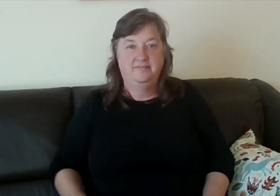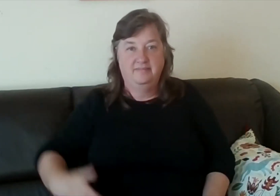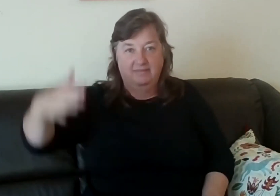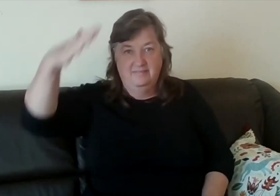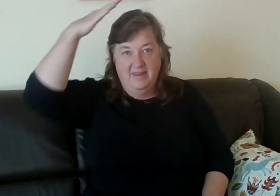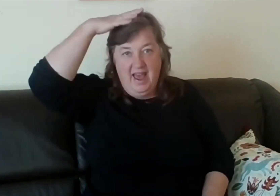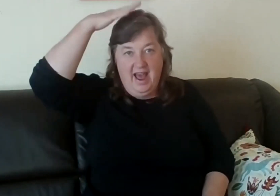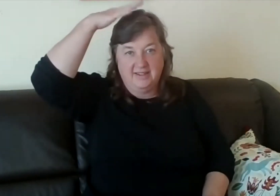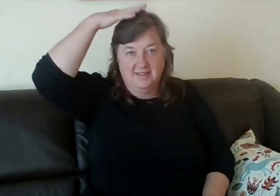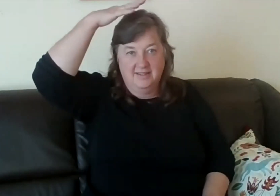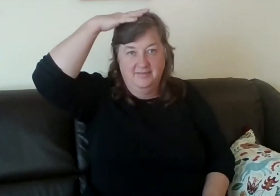Hat,